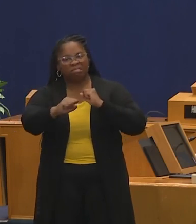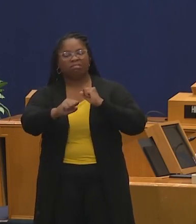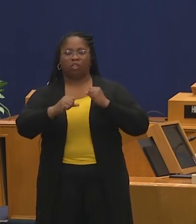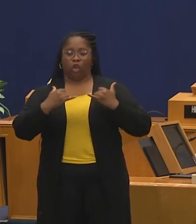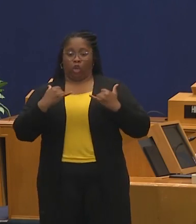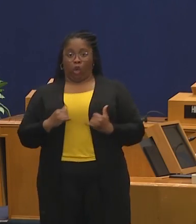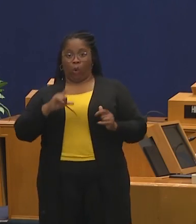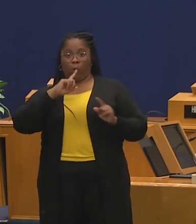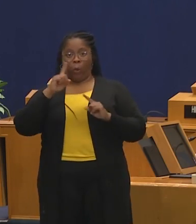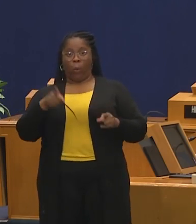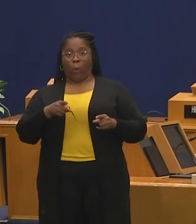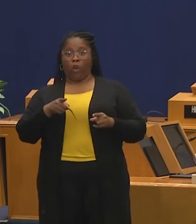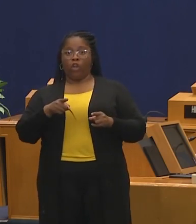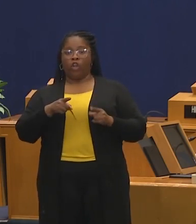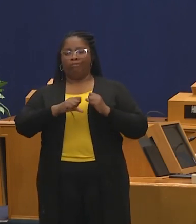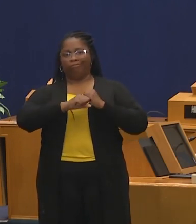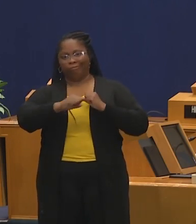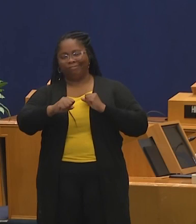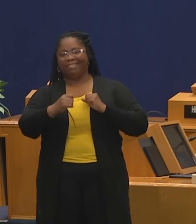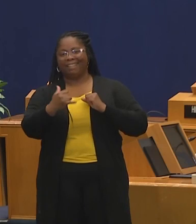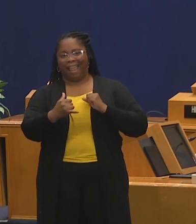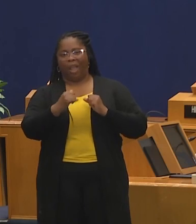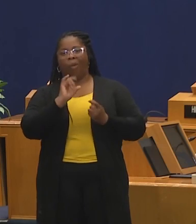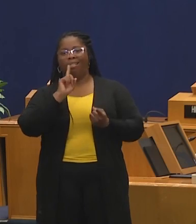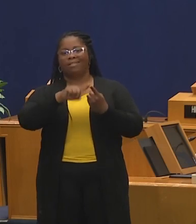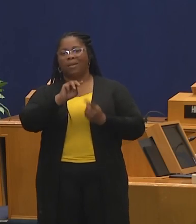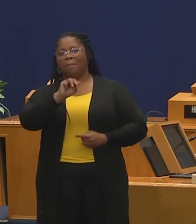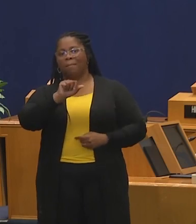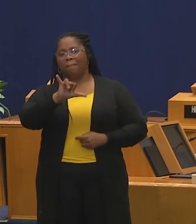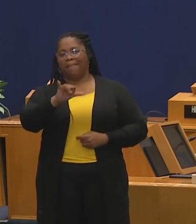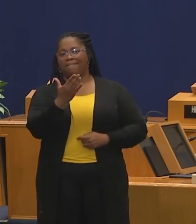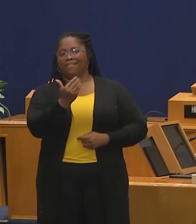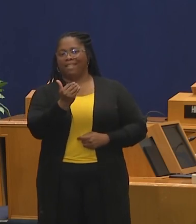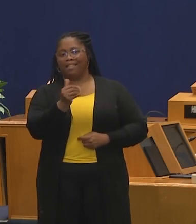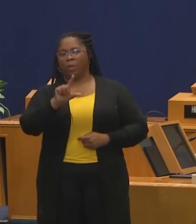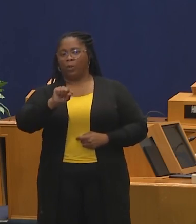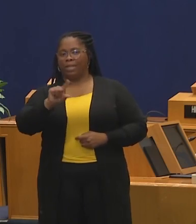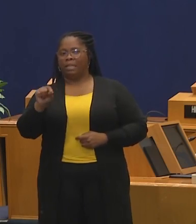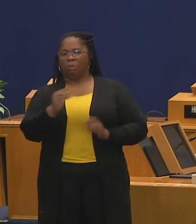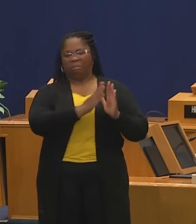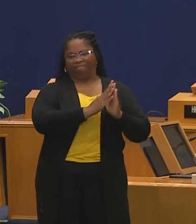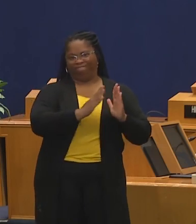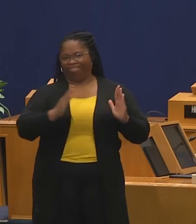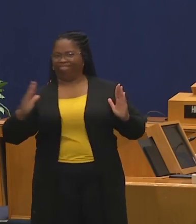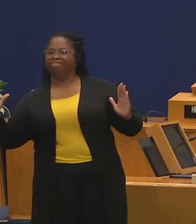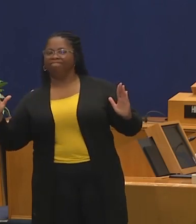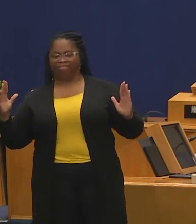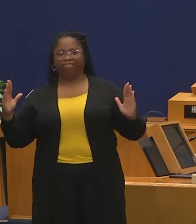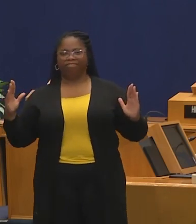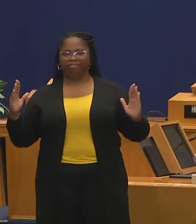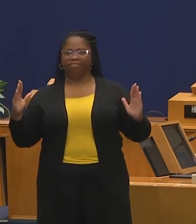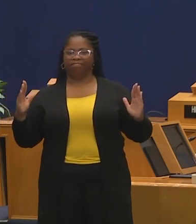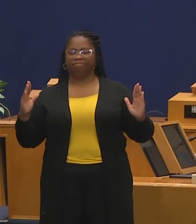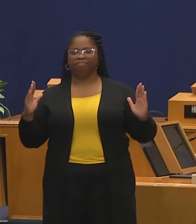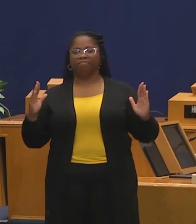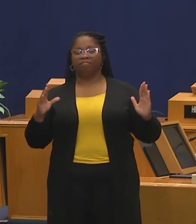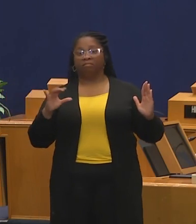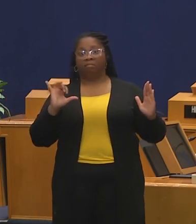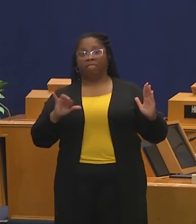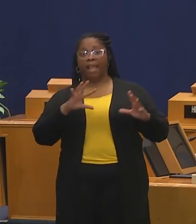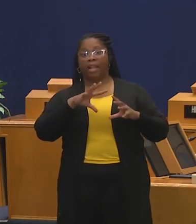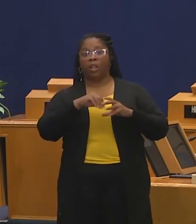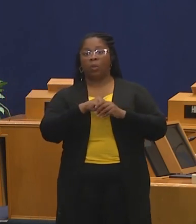order through May 15th, 2020. And the extension of the order also